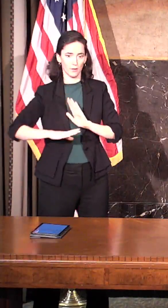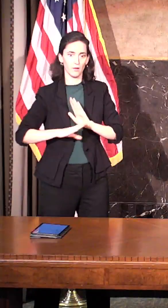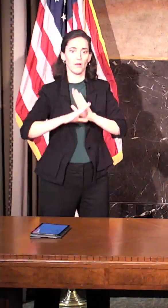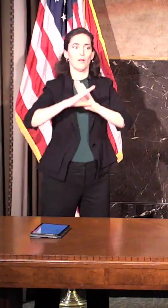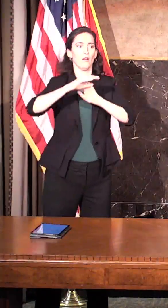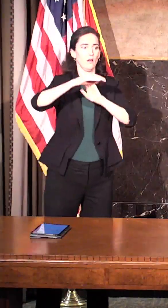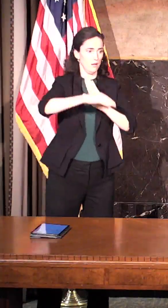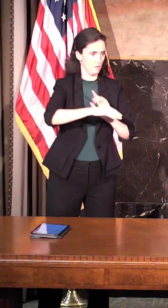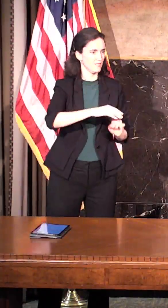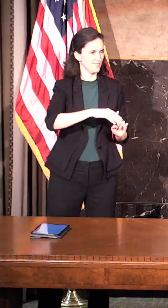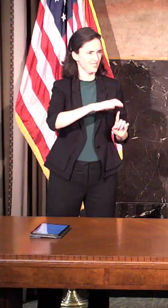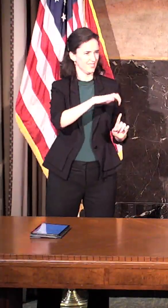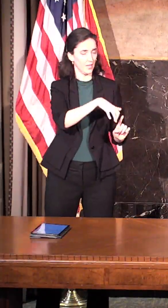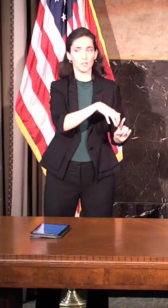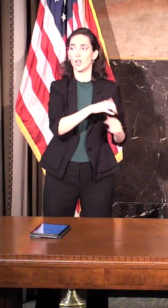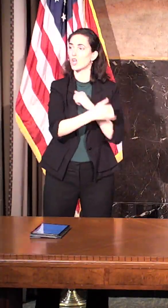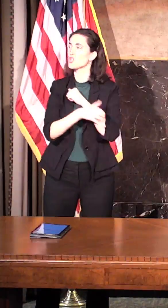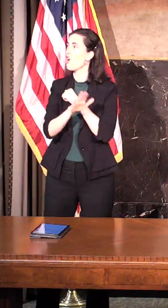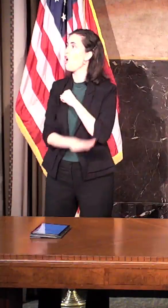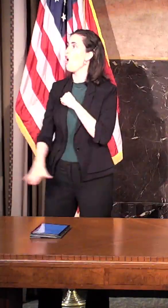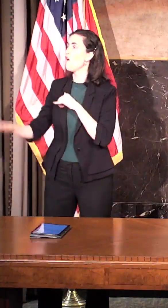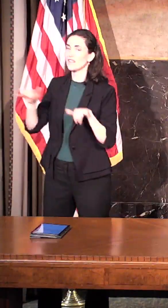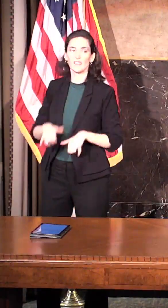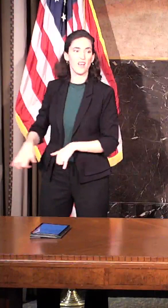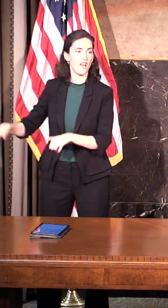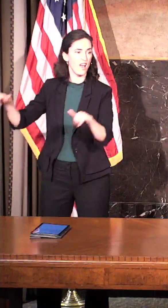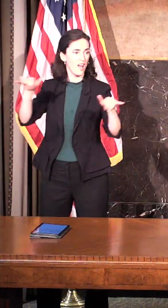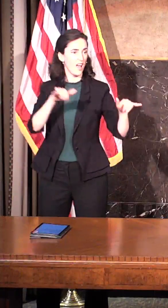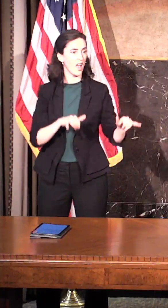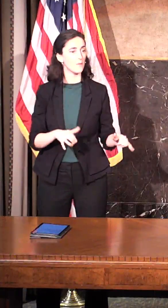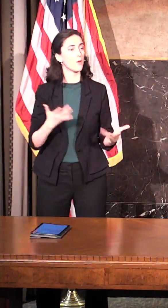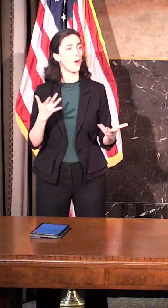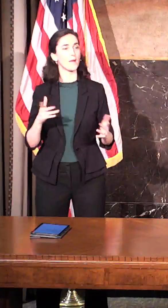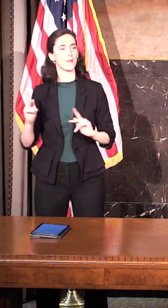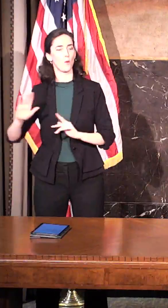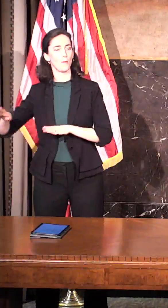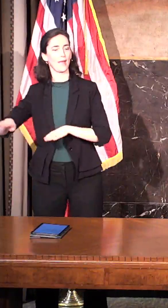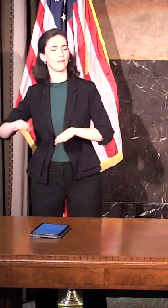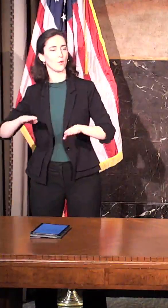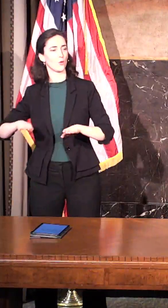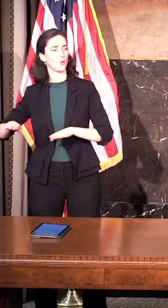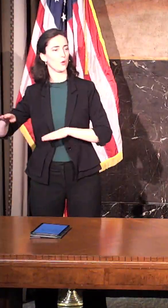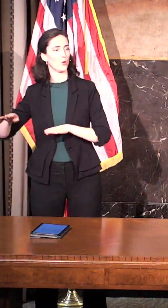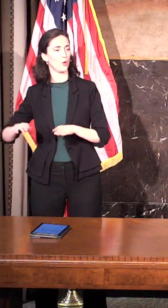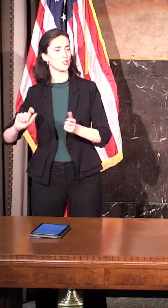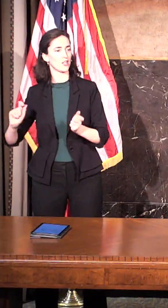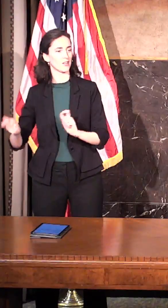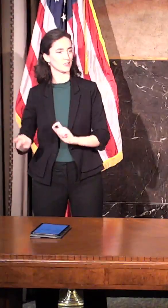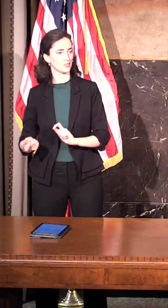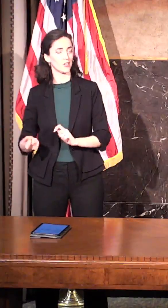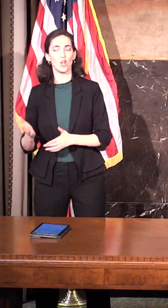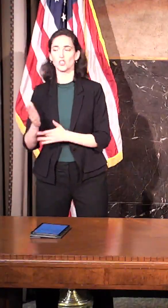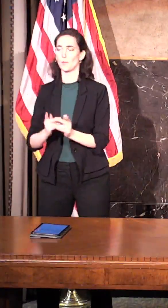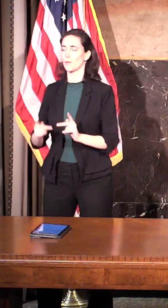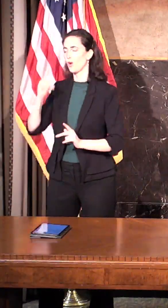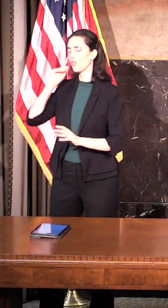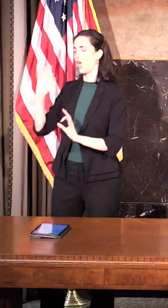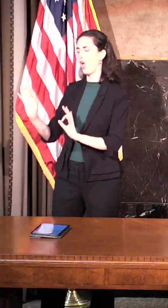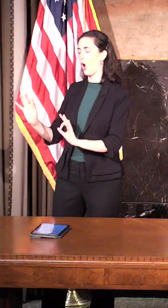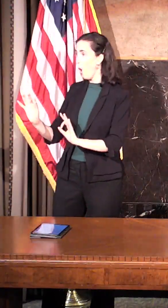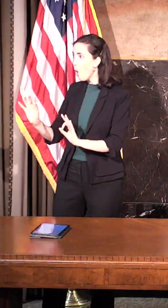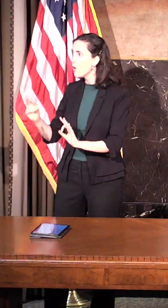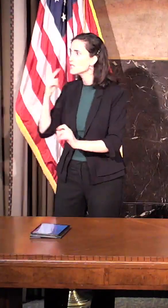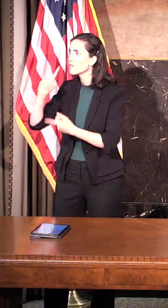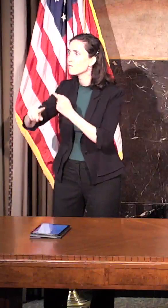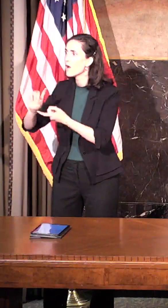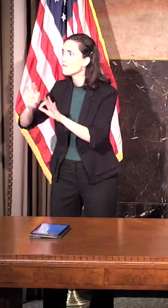reflective across the country as well. And that's a result, I think, of behavior change and people taking it seriously because they're seeing so many